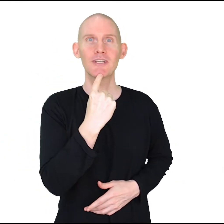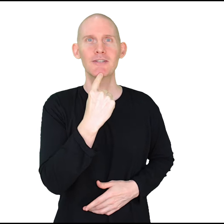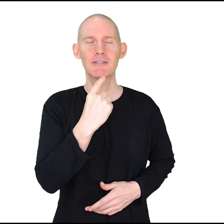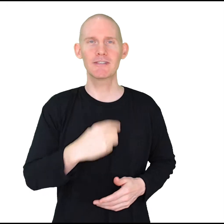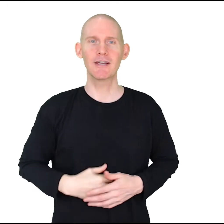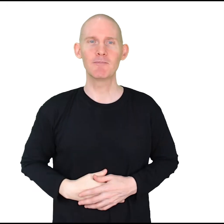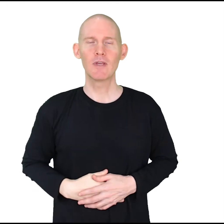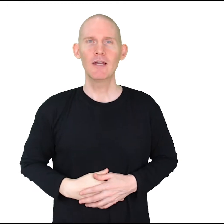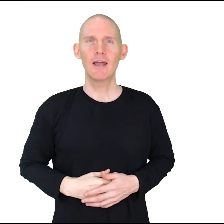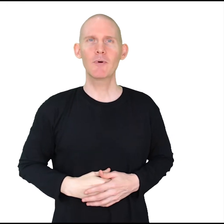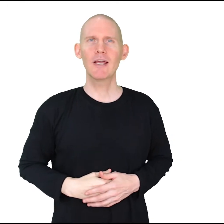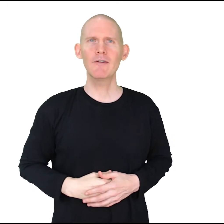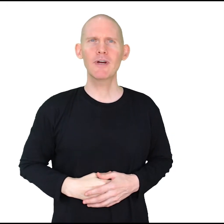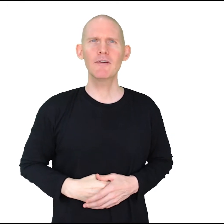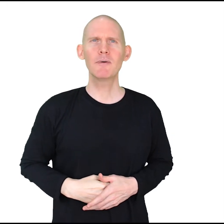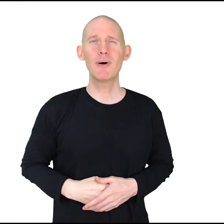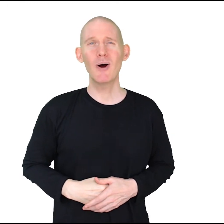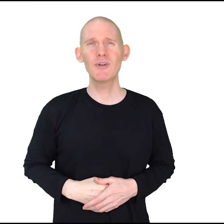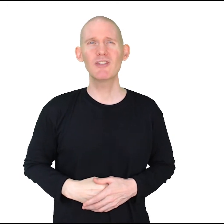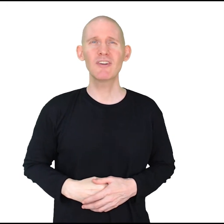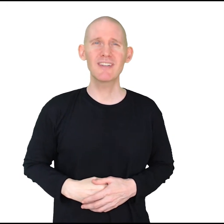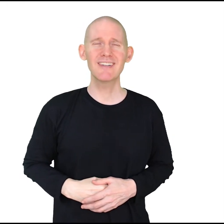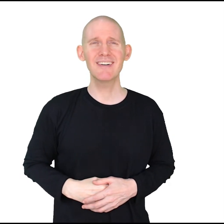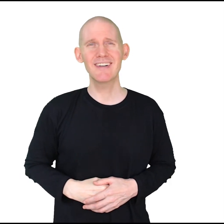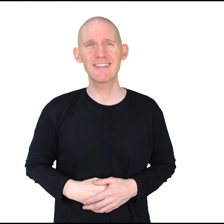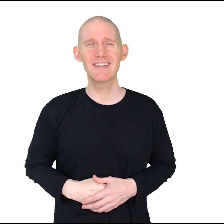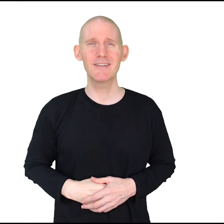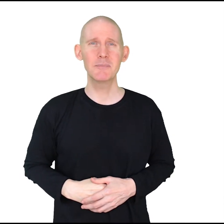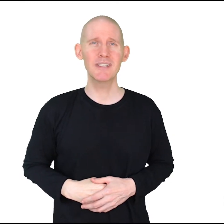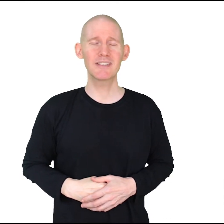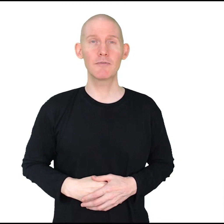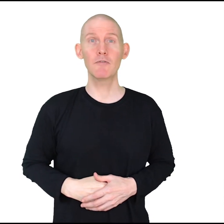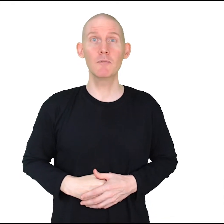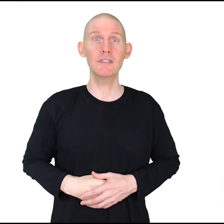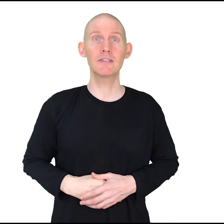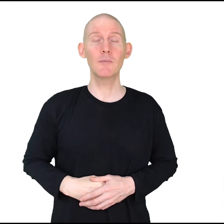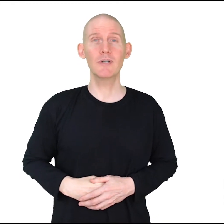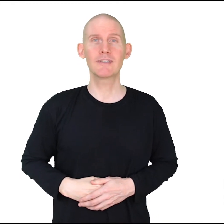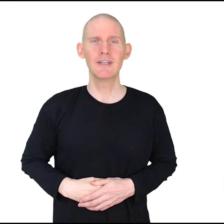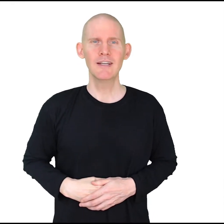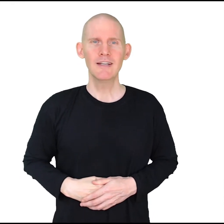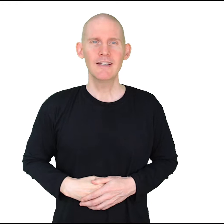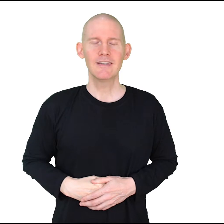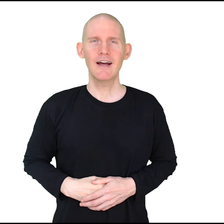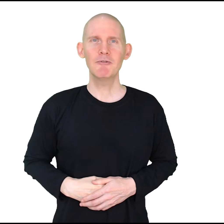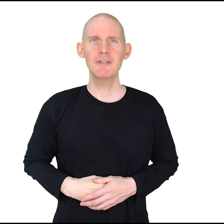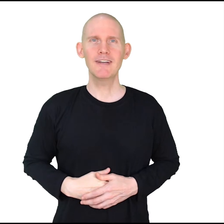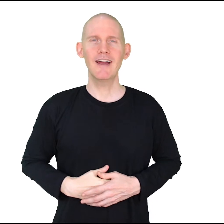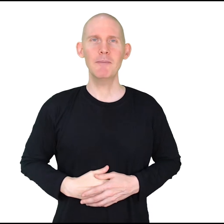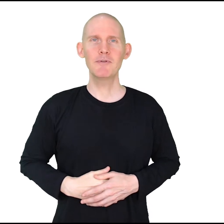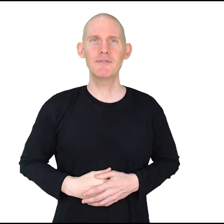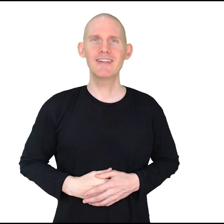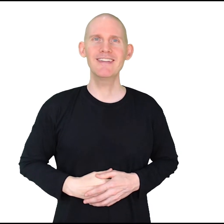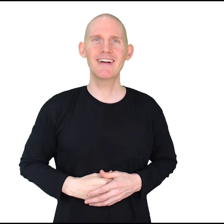you could say. And we're going to have kind of a pouty look. Oh, miss. If you ever miss someone, it's not really a happy feeling, right?